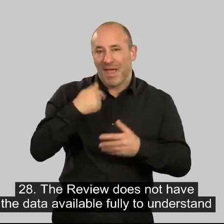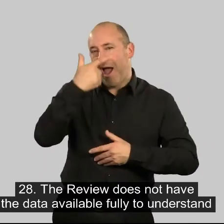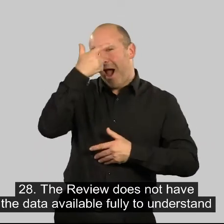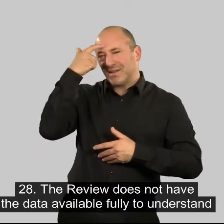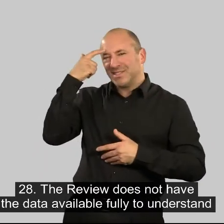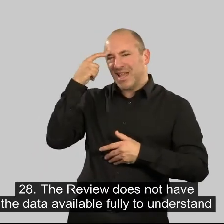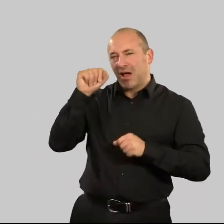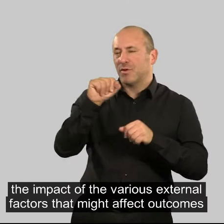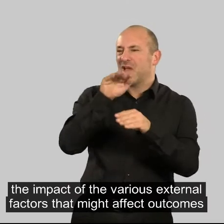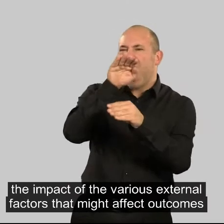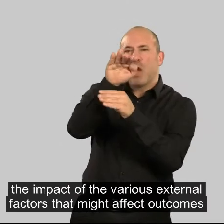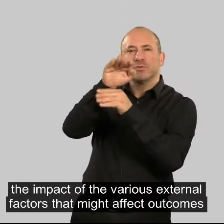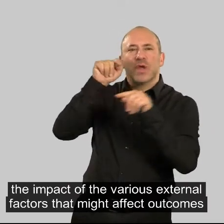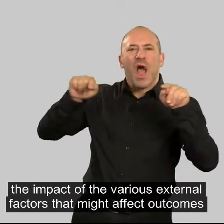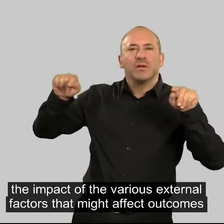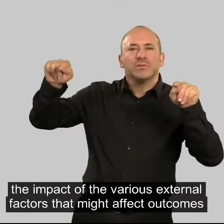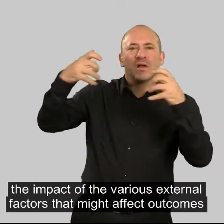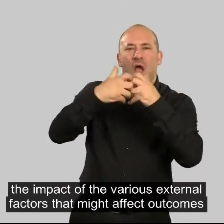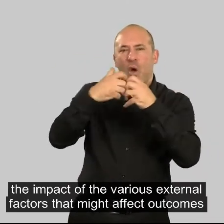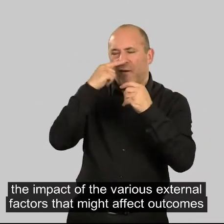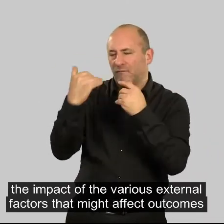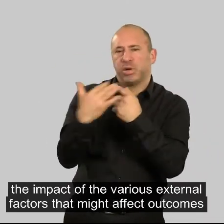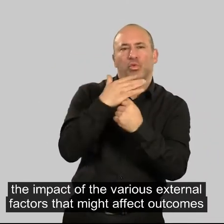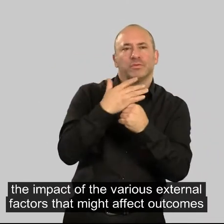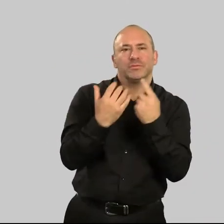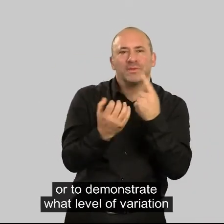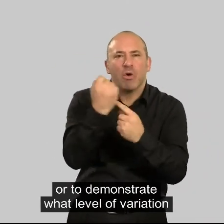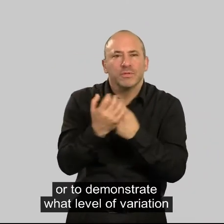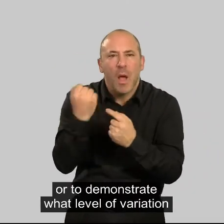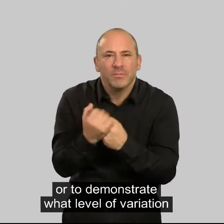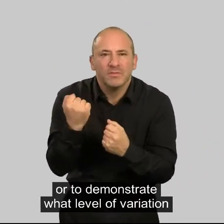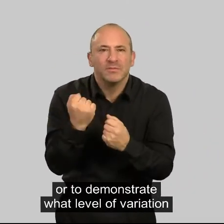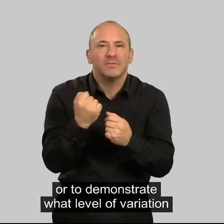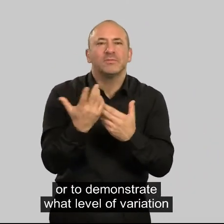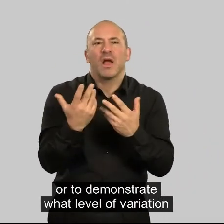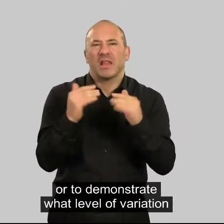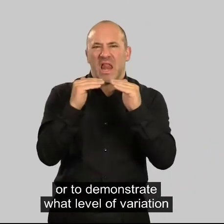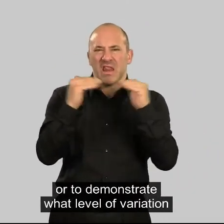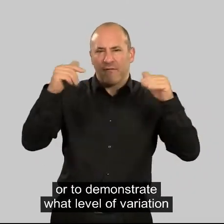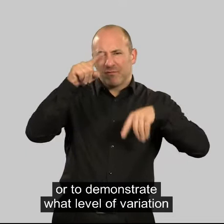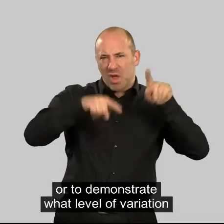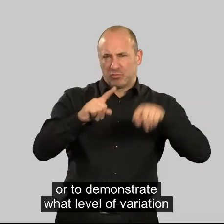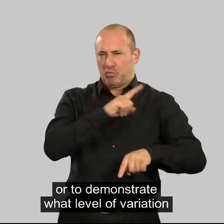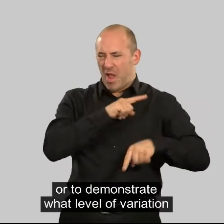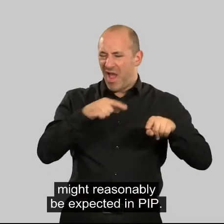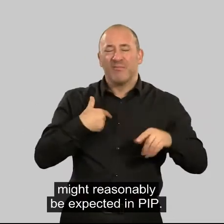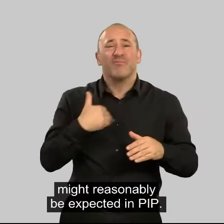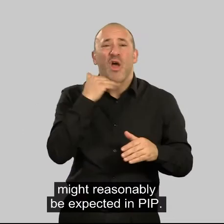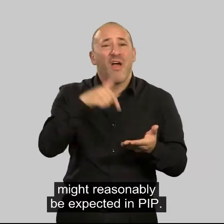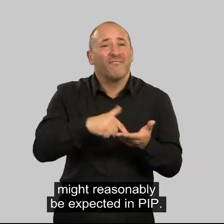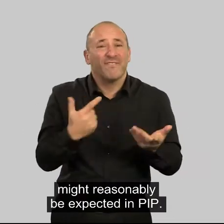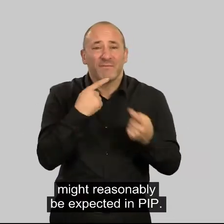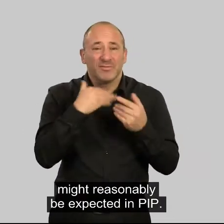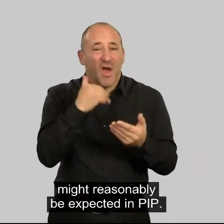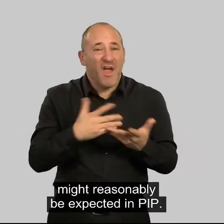external factors that might affect outcomes, or to demonstrate what level of variation might reasonably be